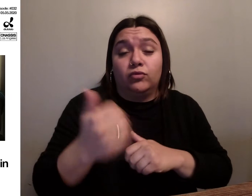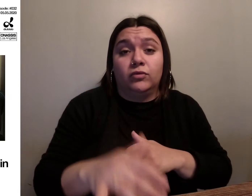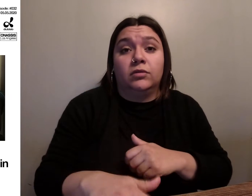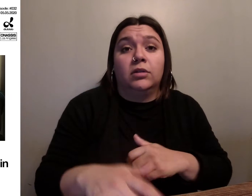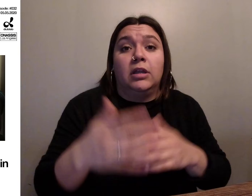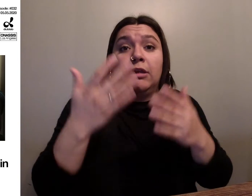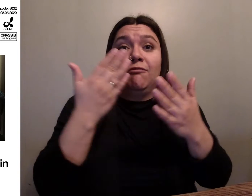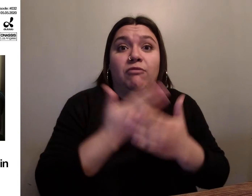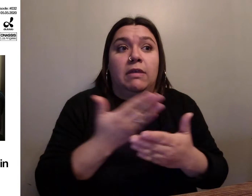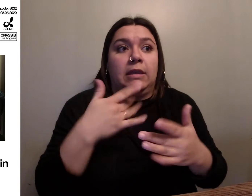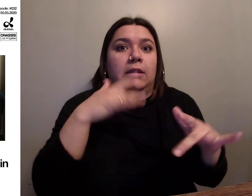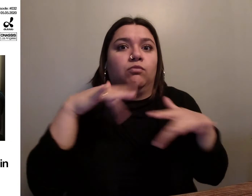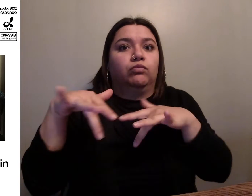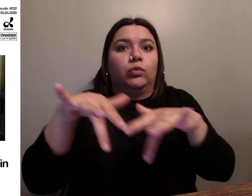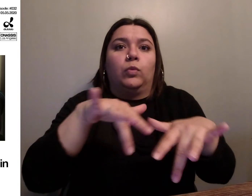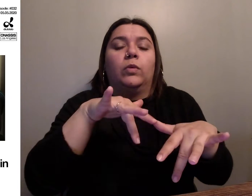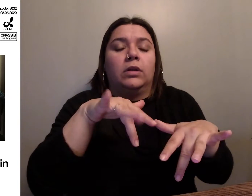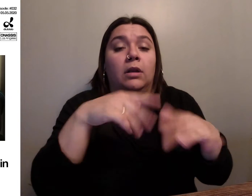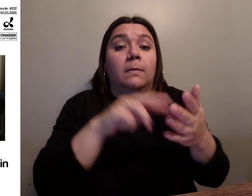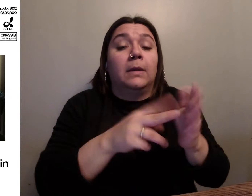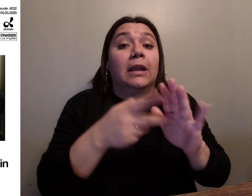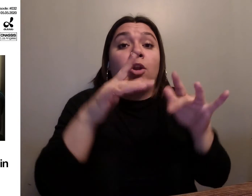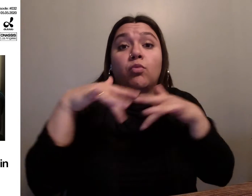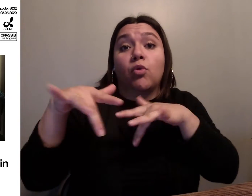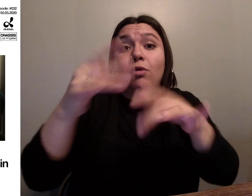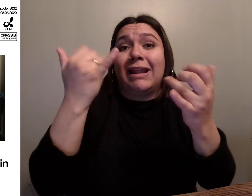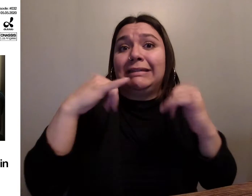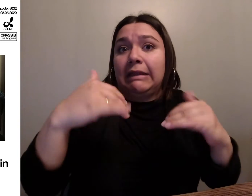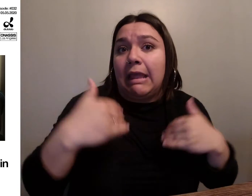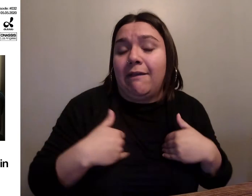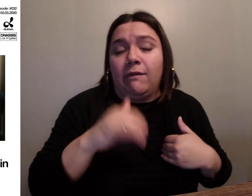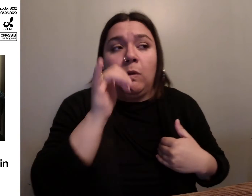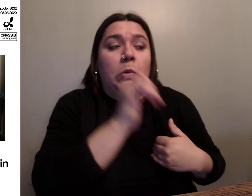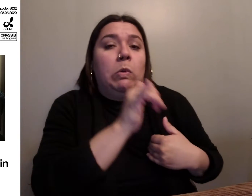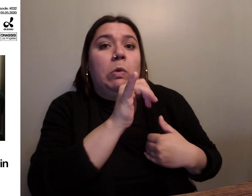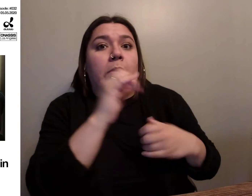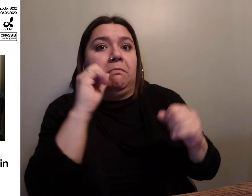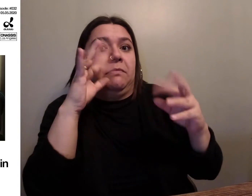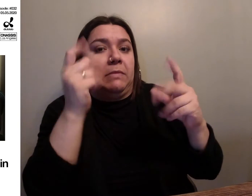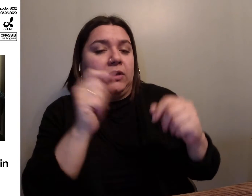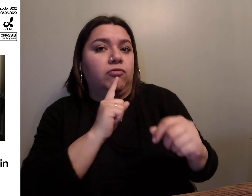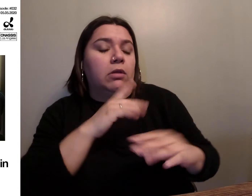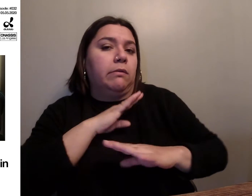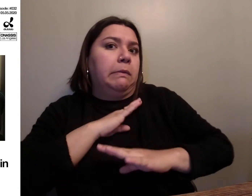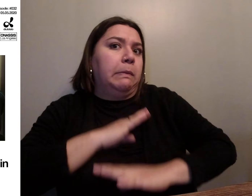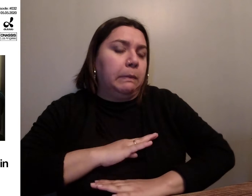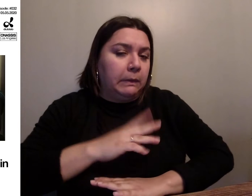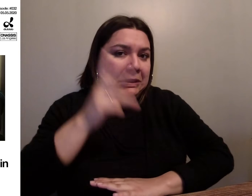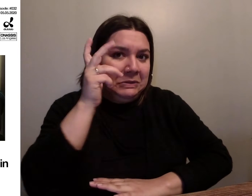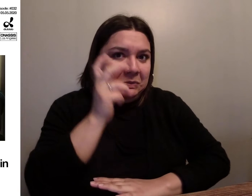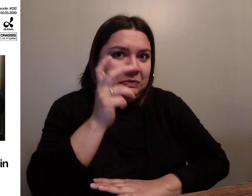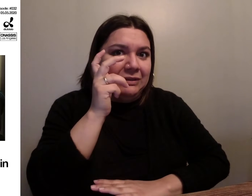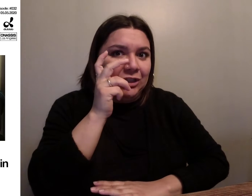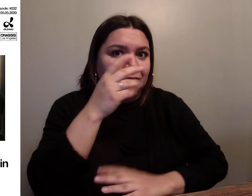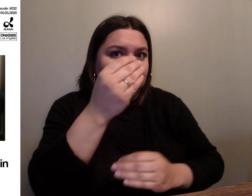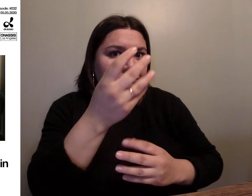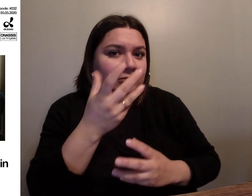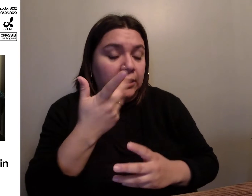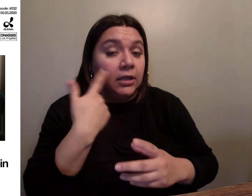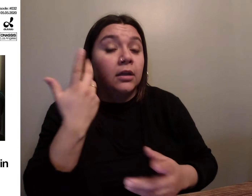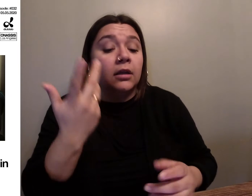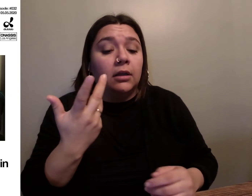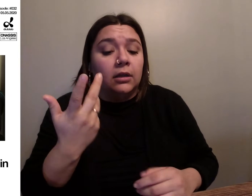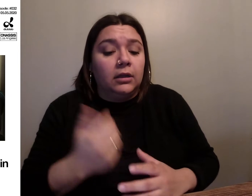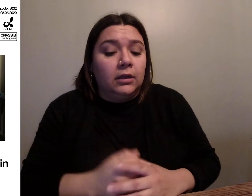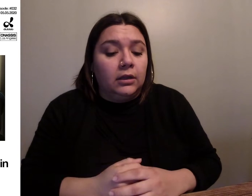extraordinary! What a relief to hear this, because in getting to know your work, which